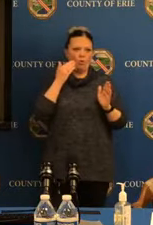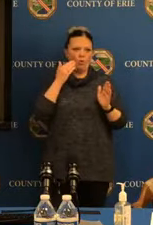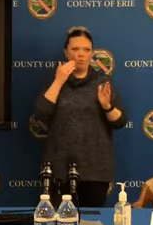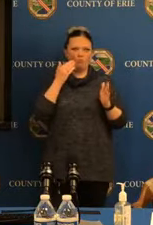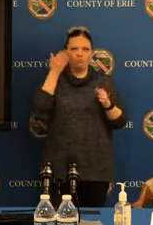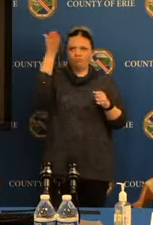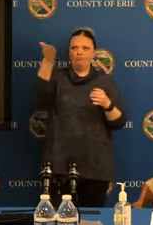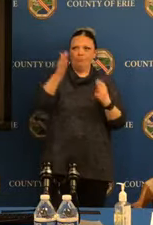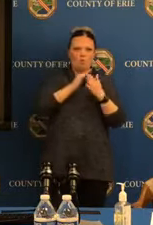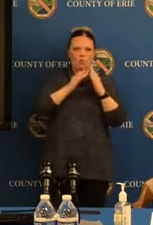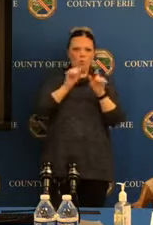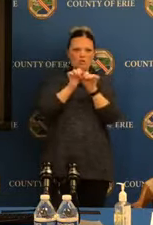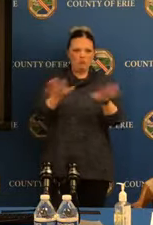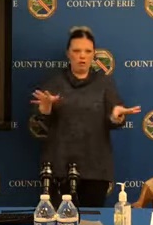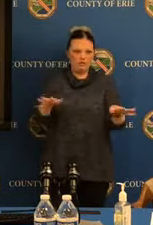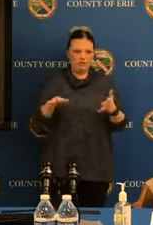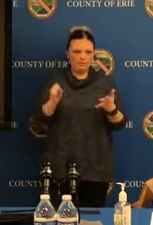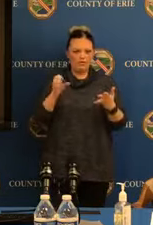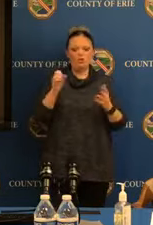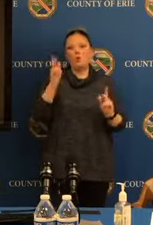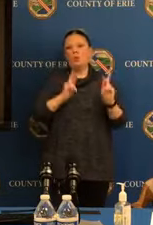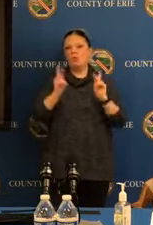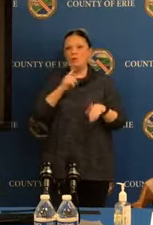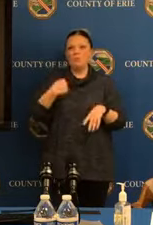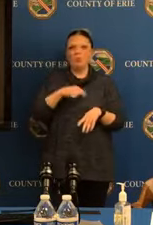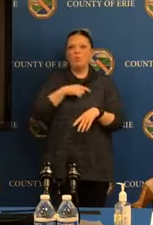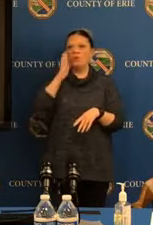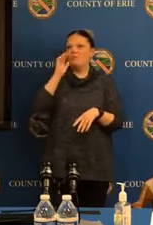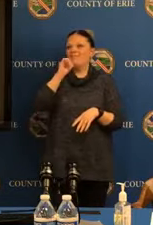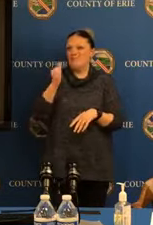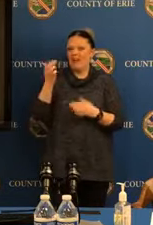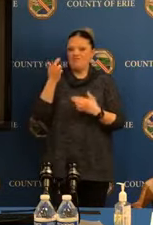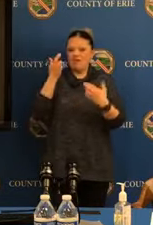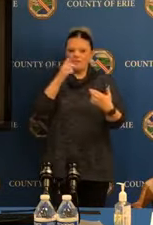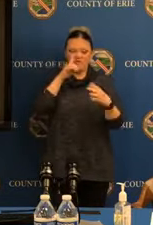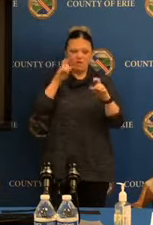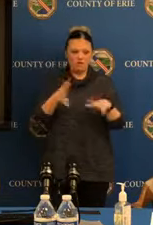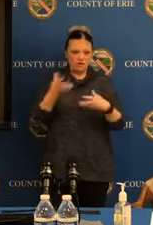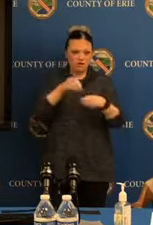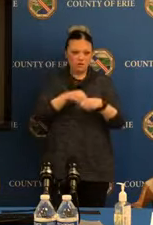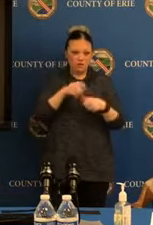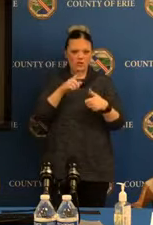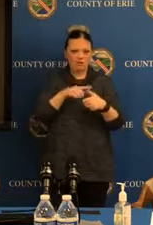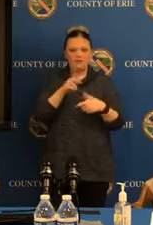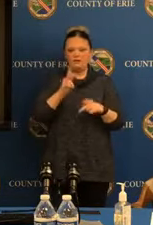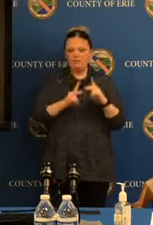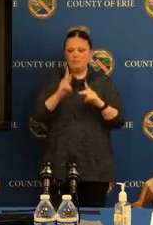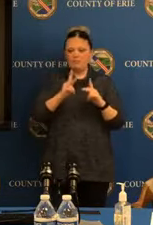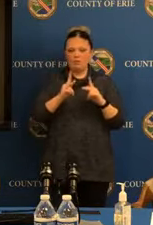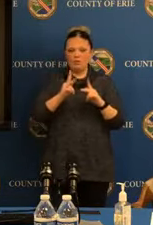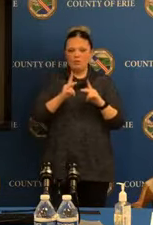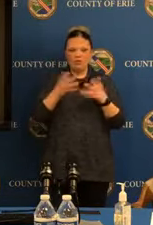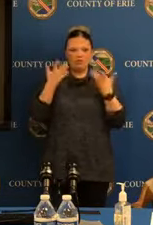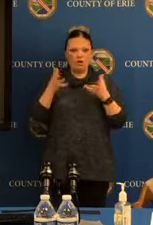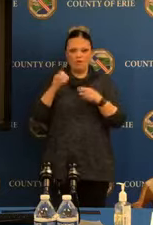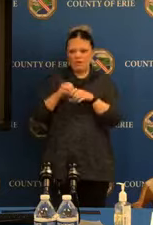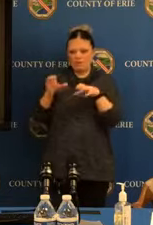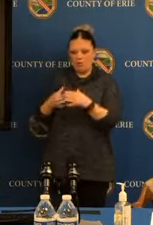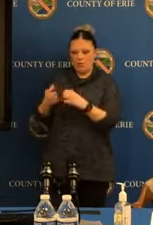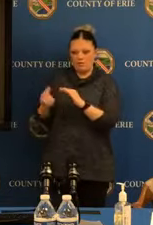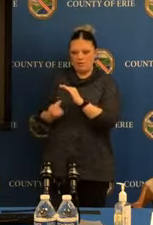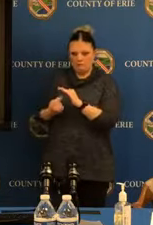So people that that we would not recommend for testing include people who are under quarantine, who